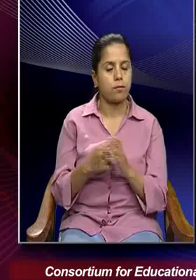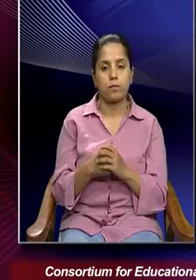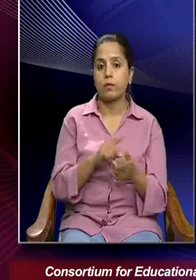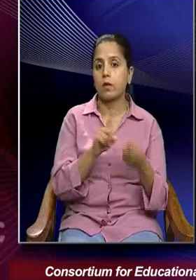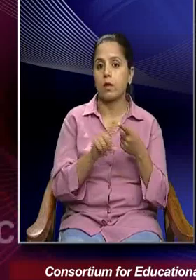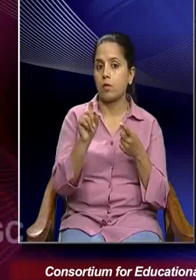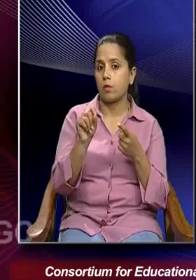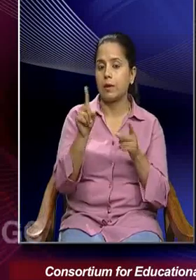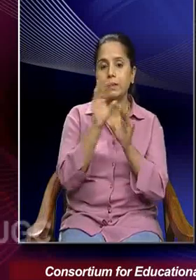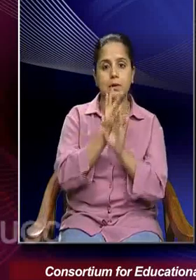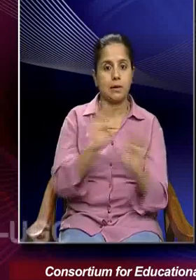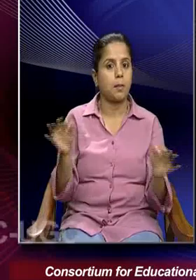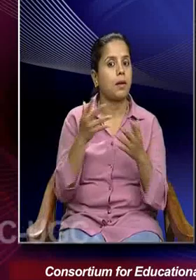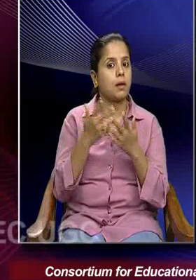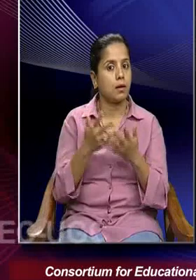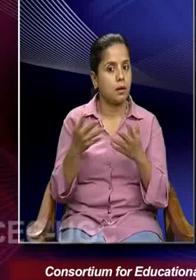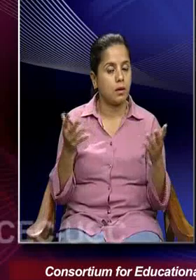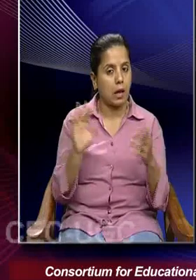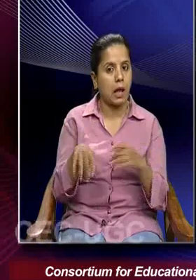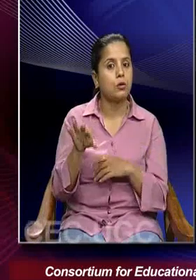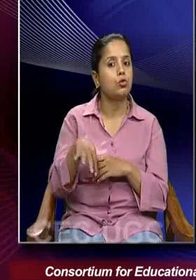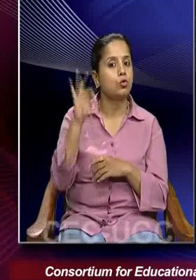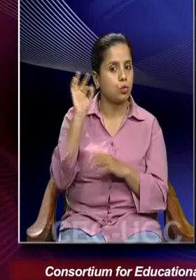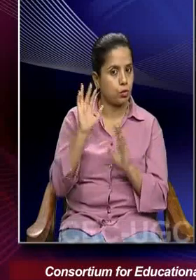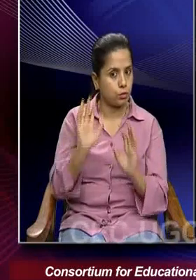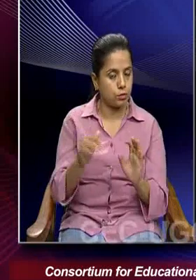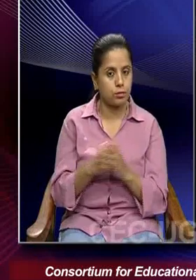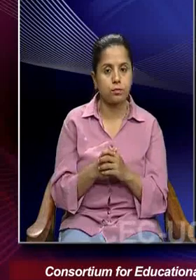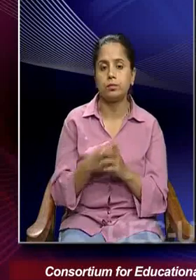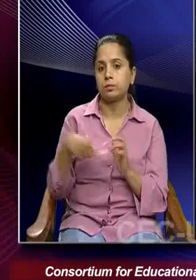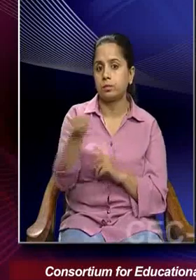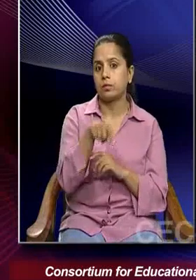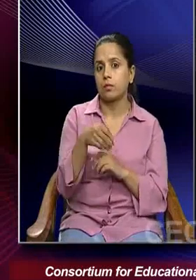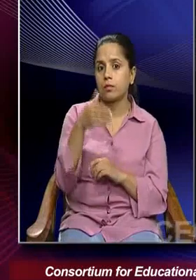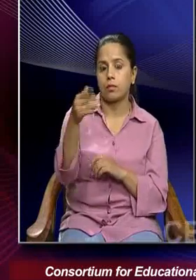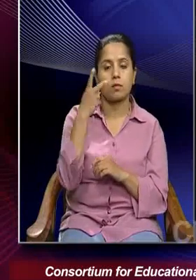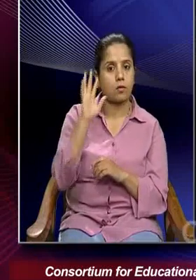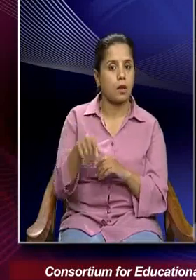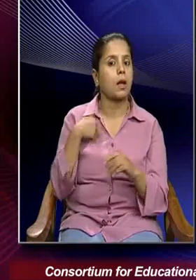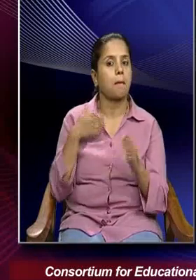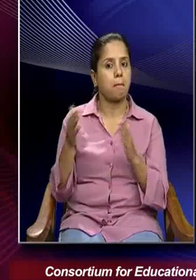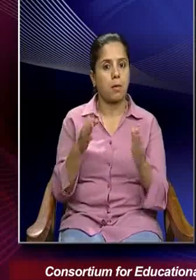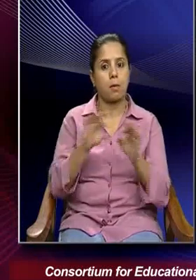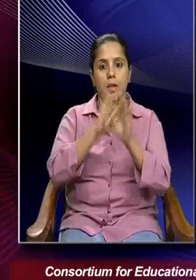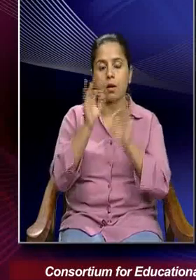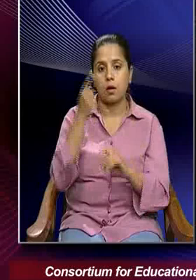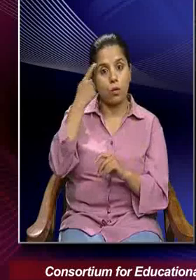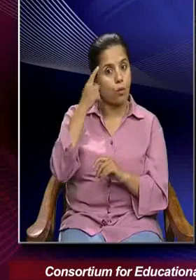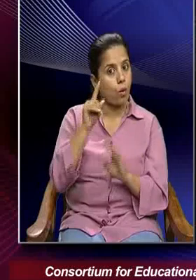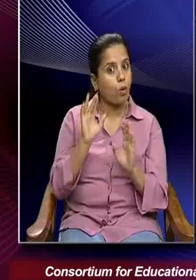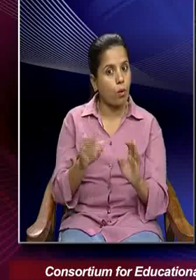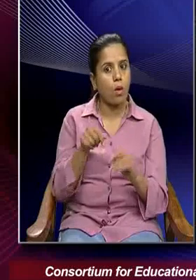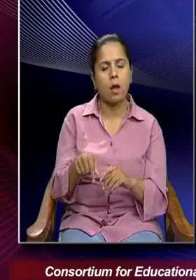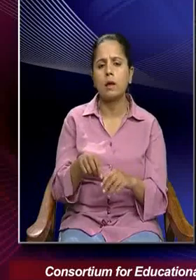First, simpler objects are selected, which in turn prepare us for the